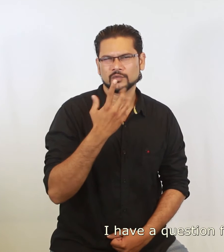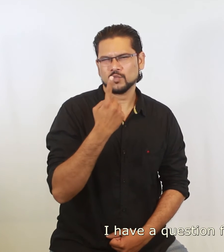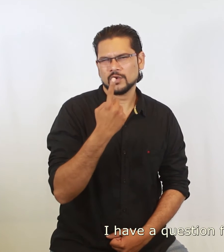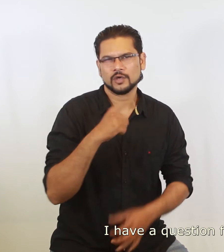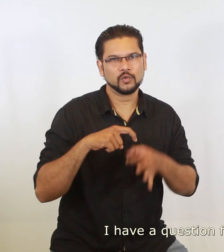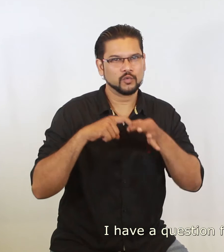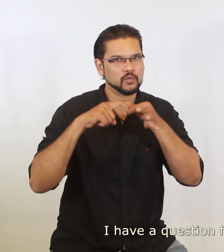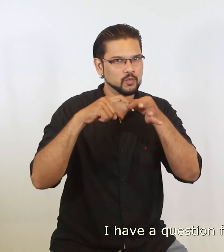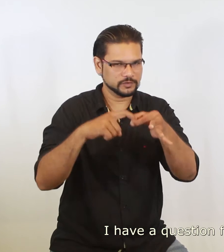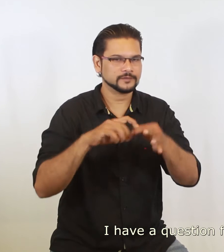I have a question for you.